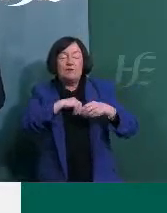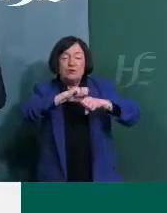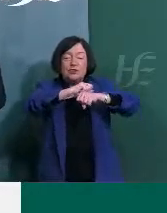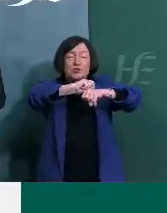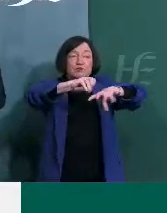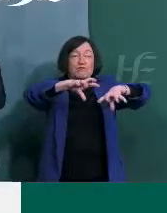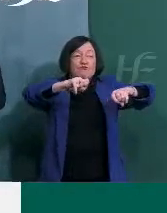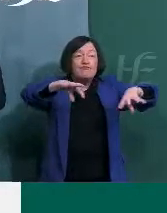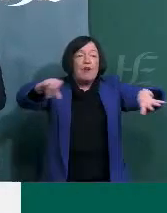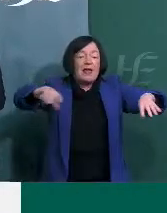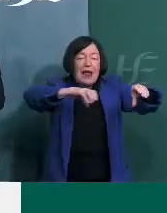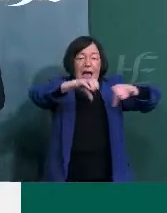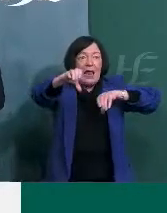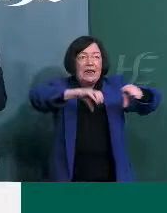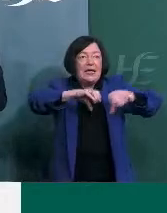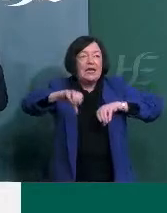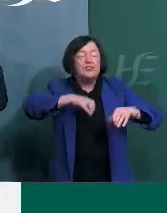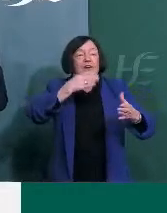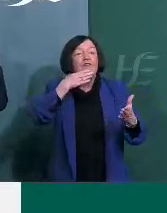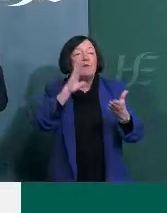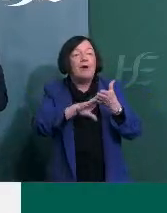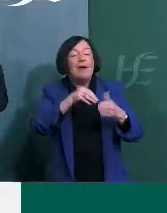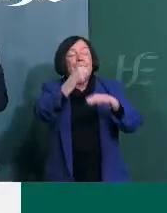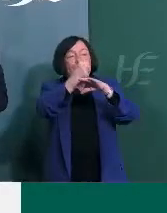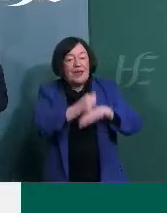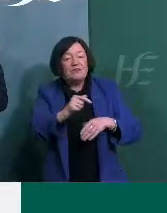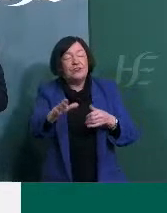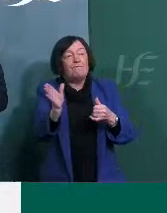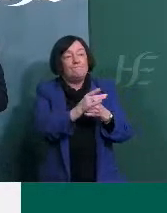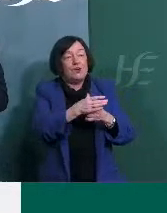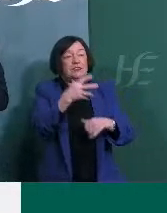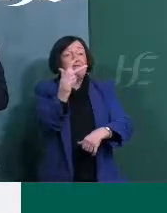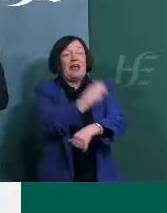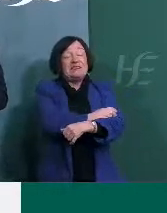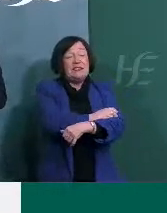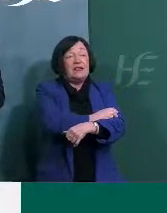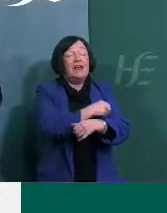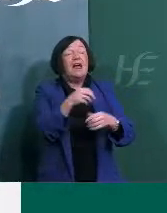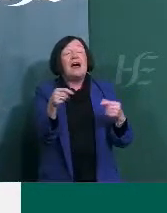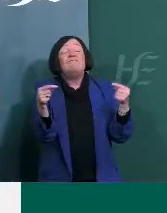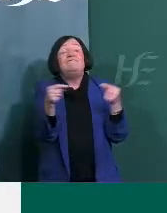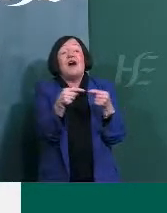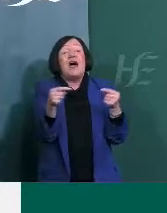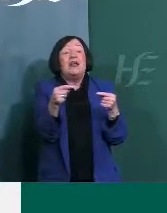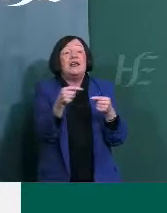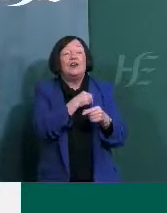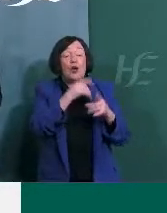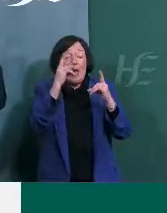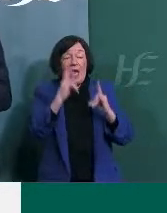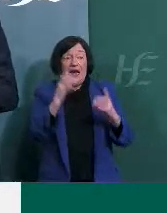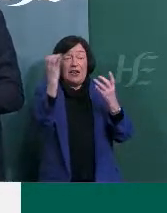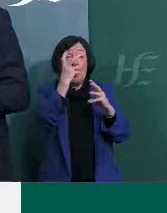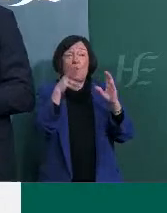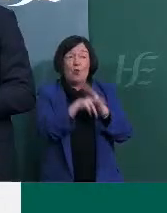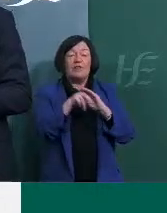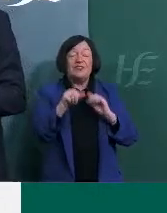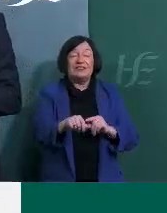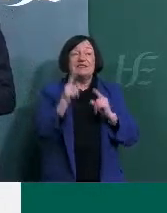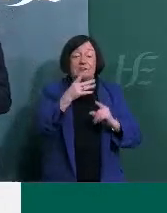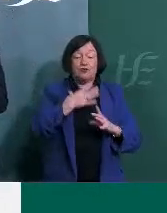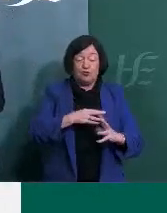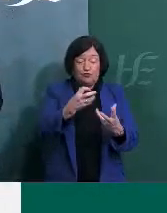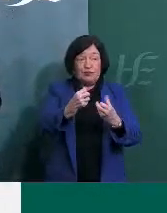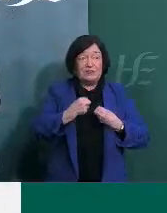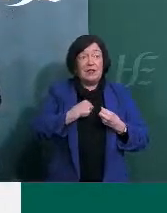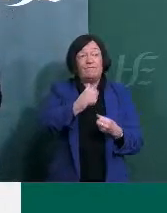out the allocation of appointments based on when people were originally vaccinated. And finally then, in relation to healthcare workers, this advice was just received